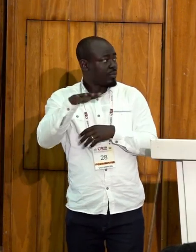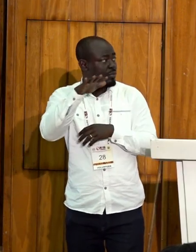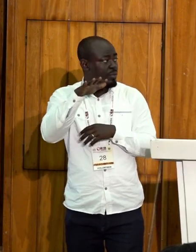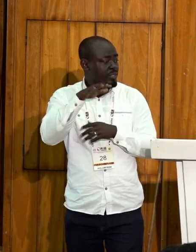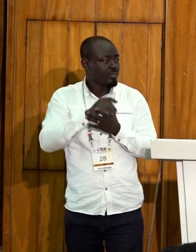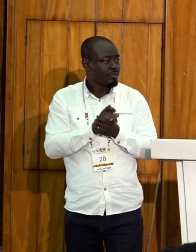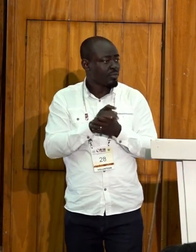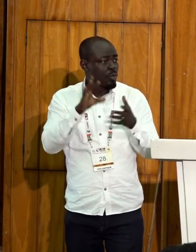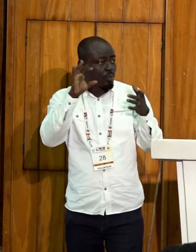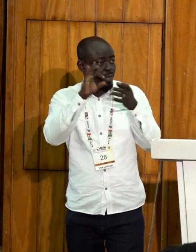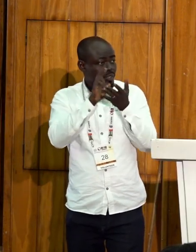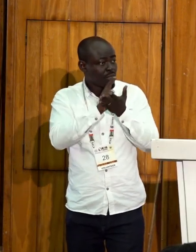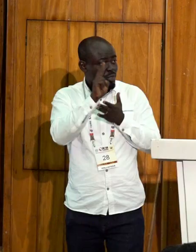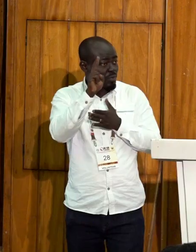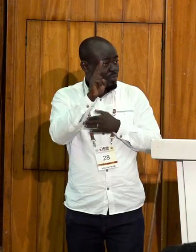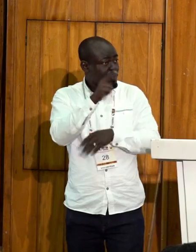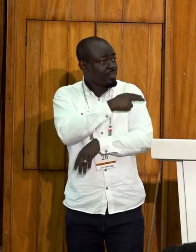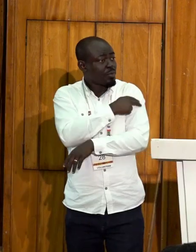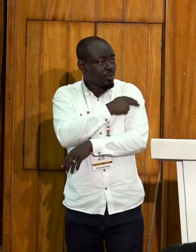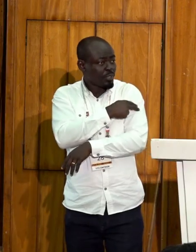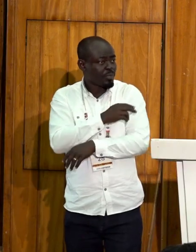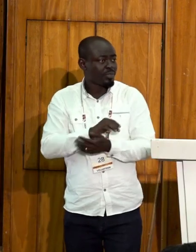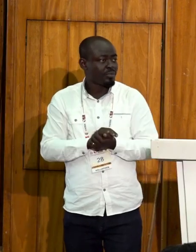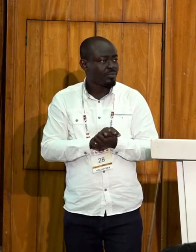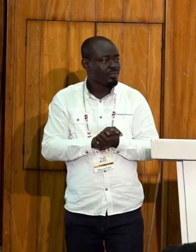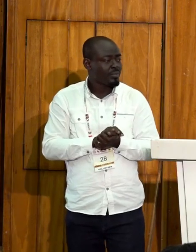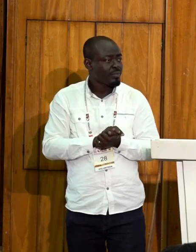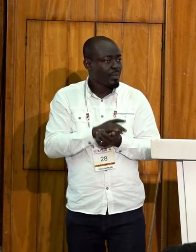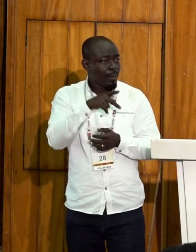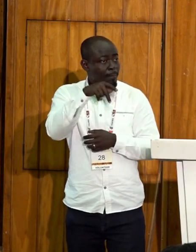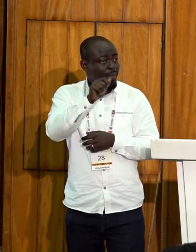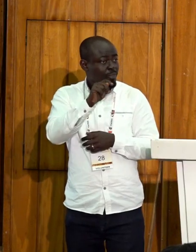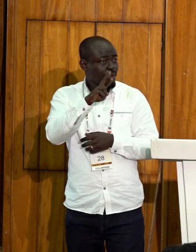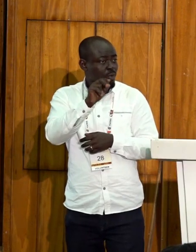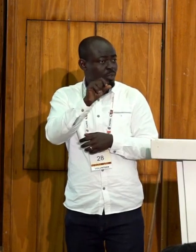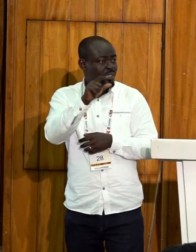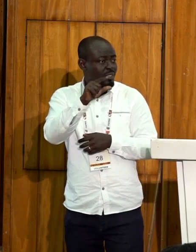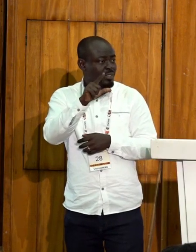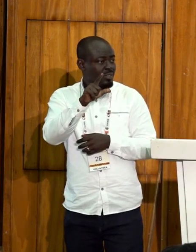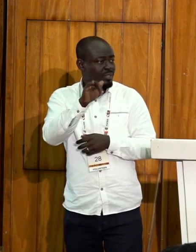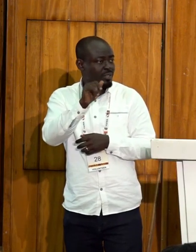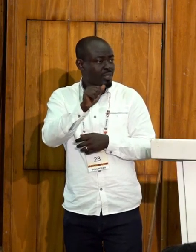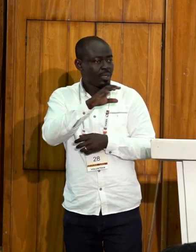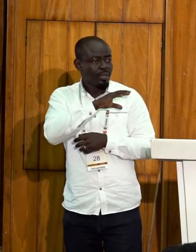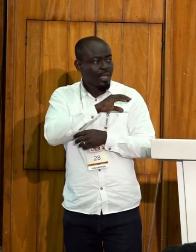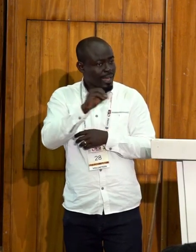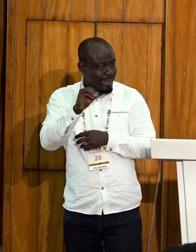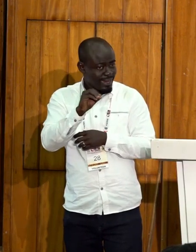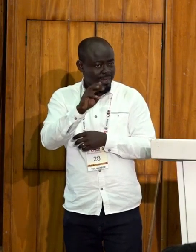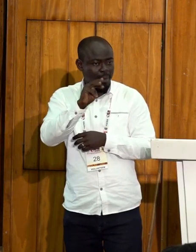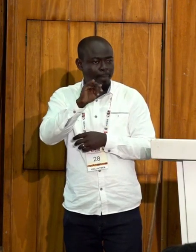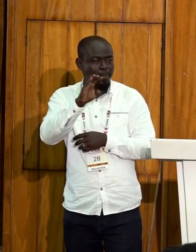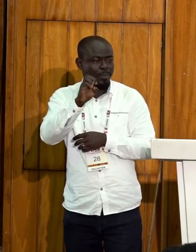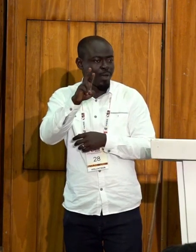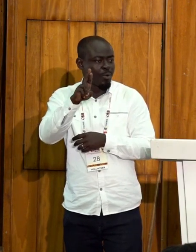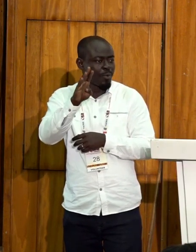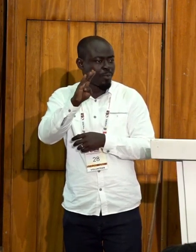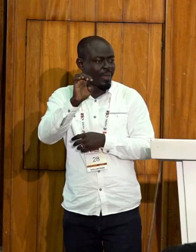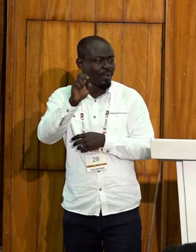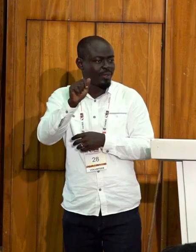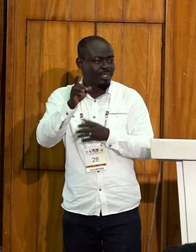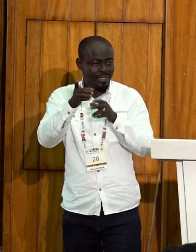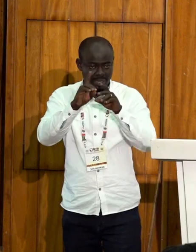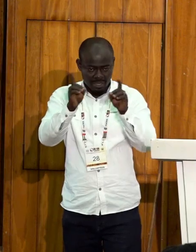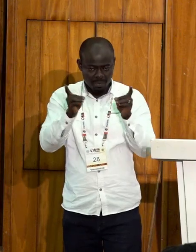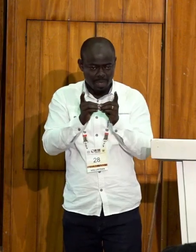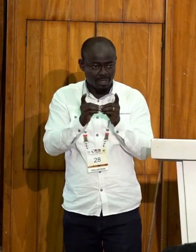I joined the University Teaching Hospital pathology and microbiology department, what we